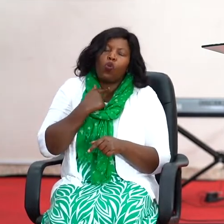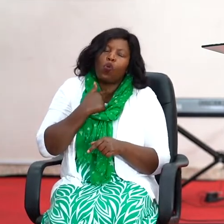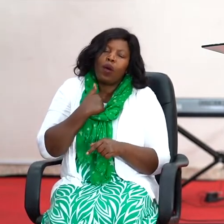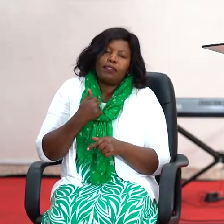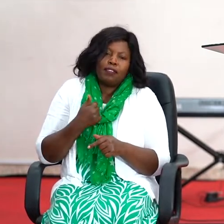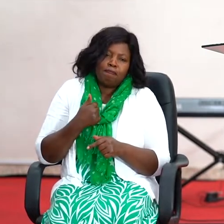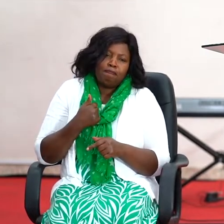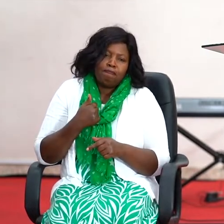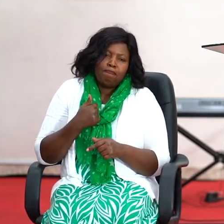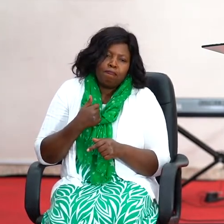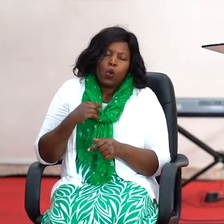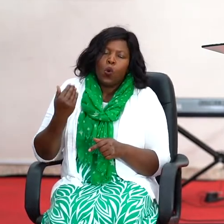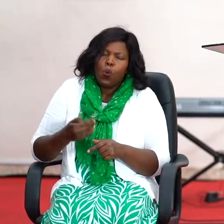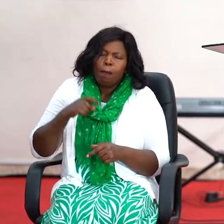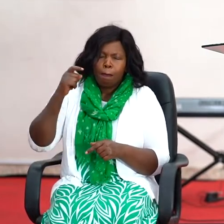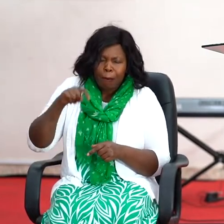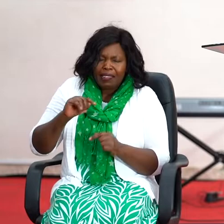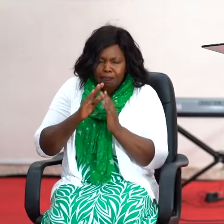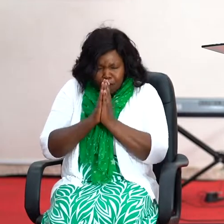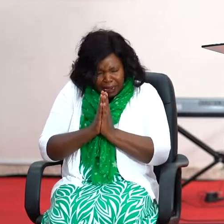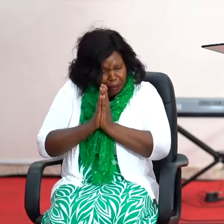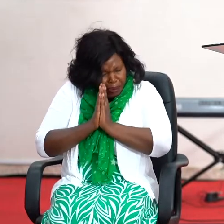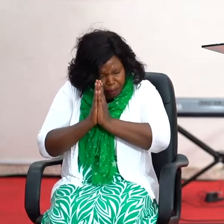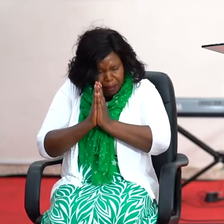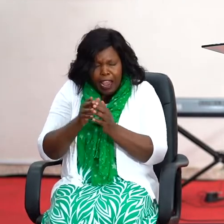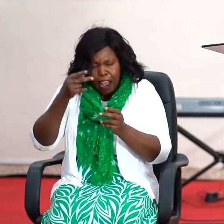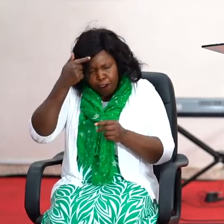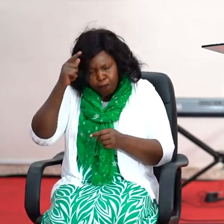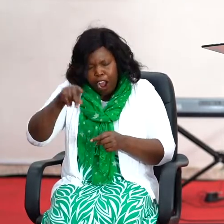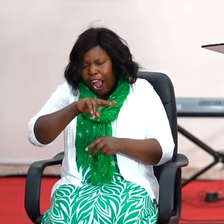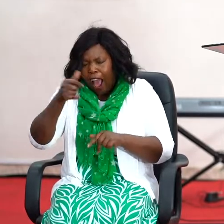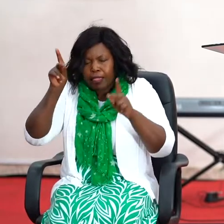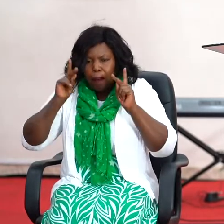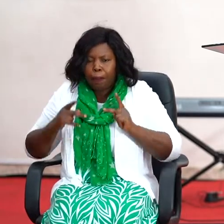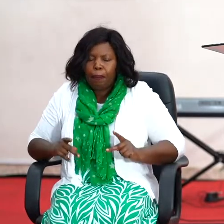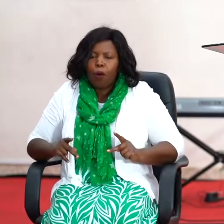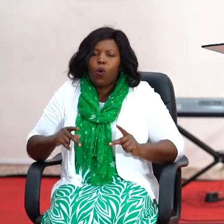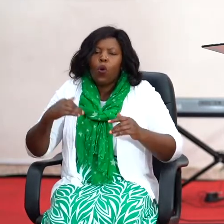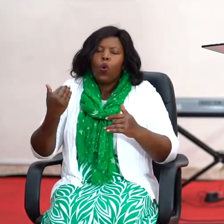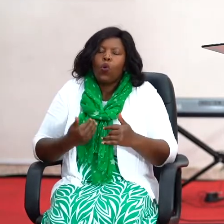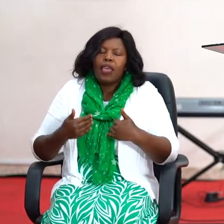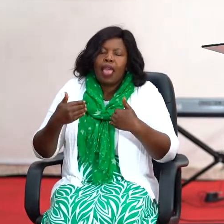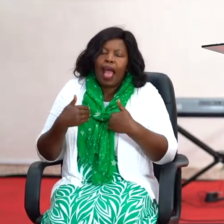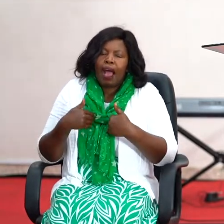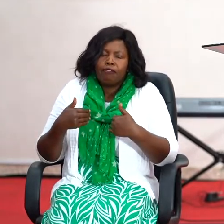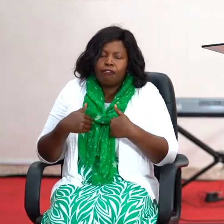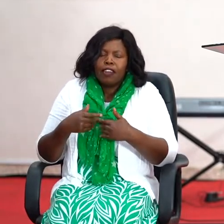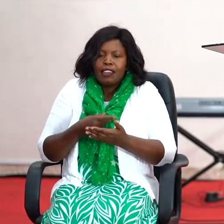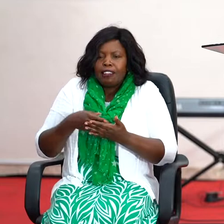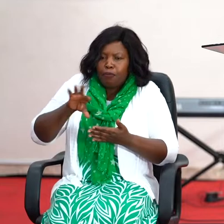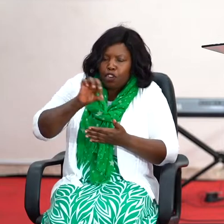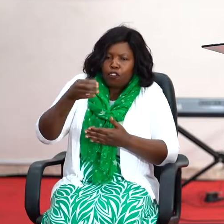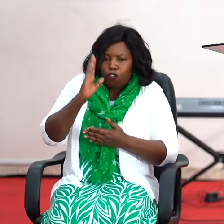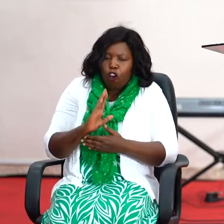pray deeply, interceding for the people. It is us who carry the Holy Spirit of the living God. It is us who